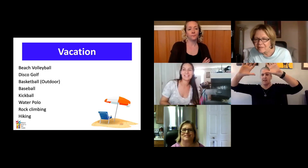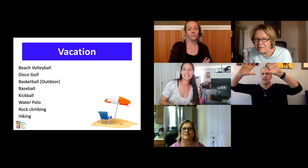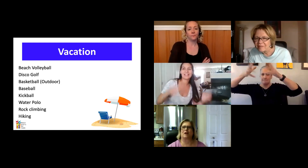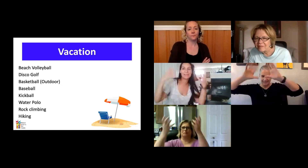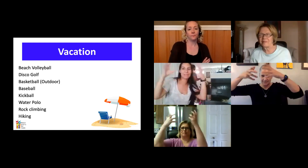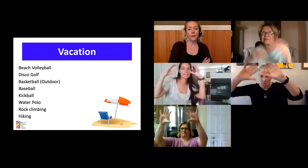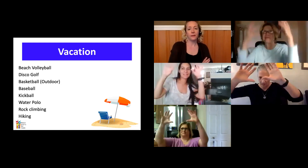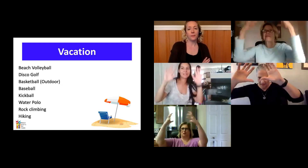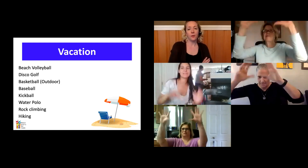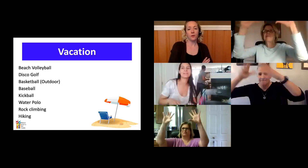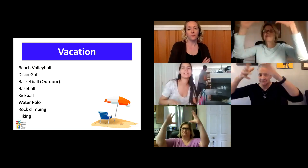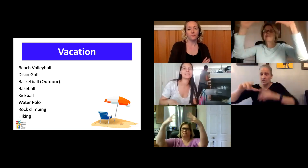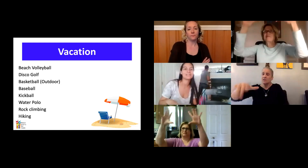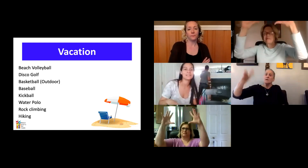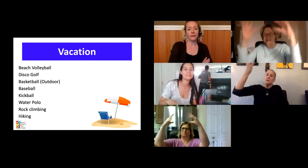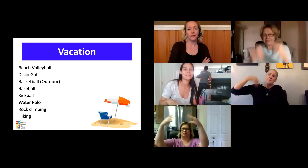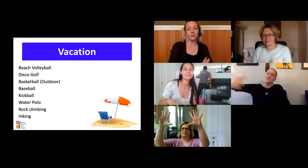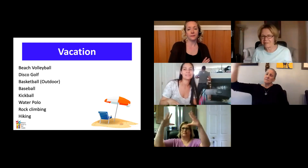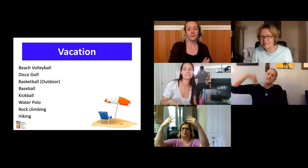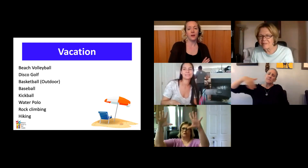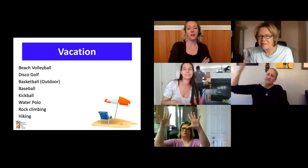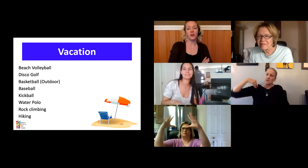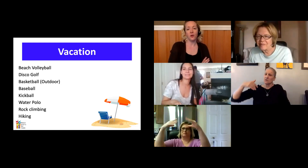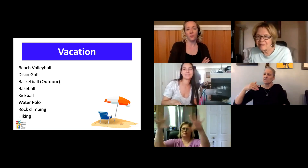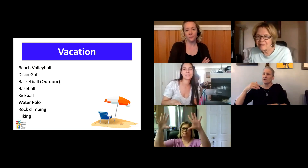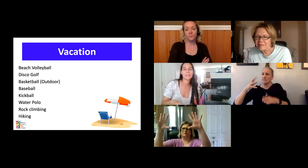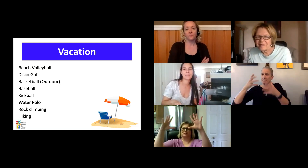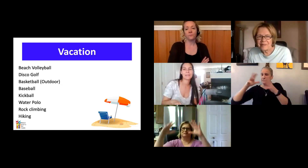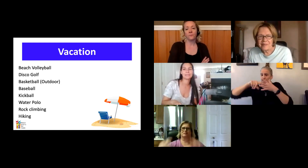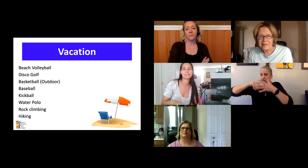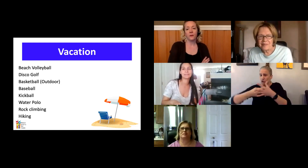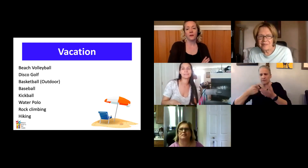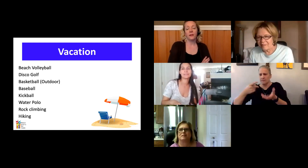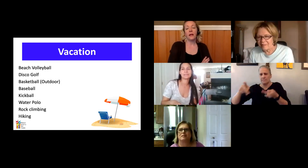Basketball. Like this. There you go. Now,